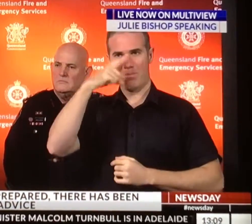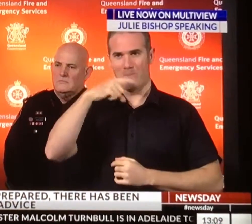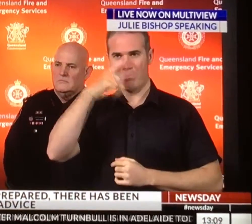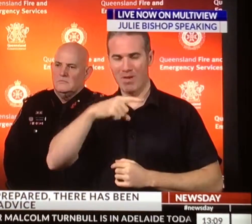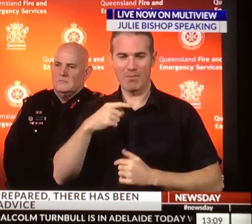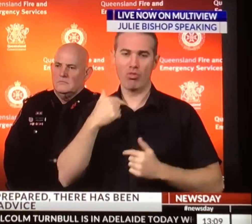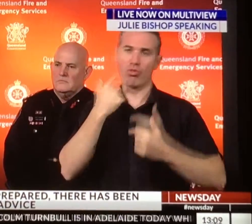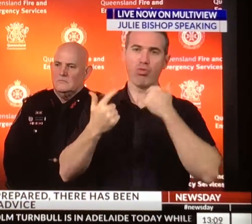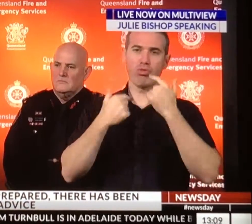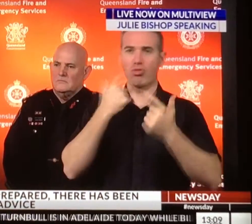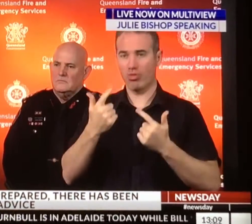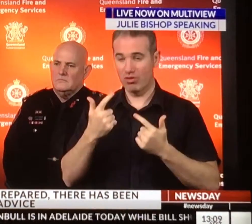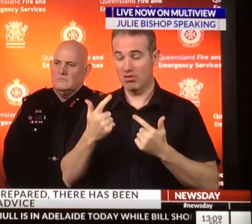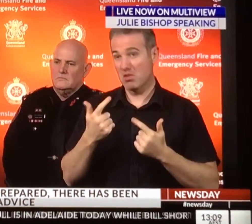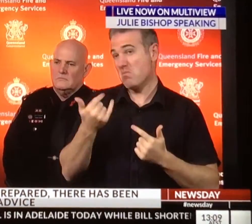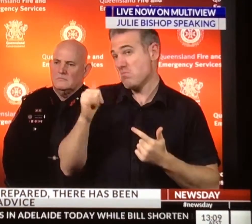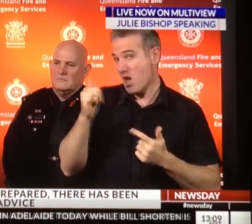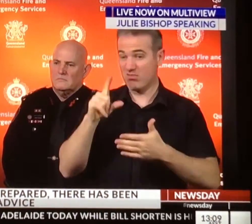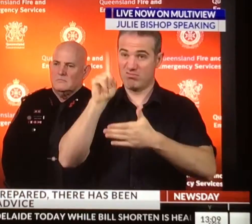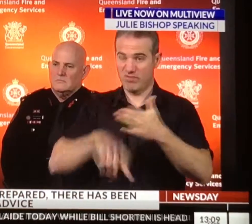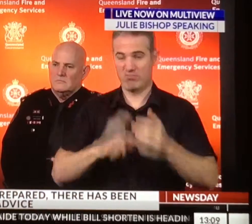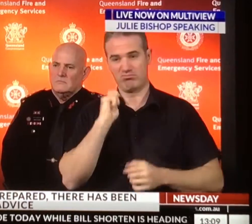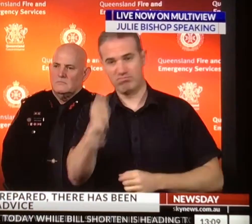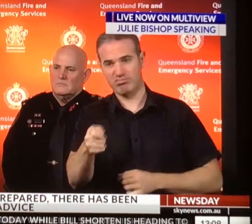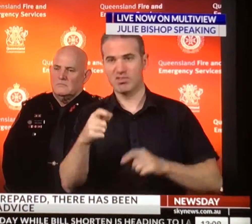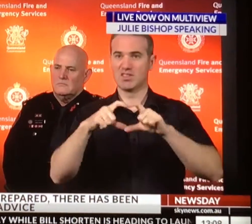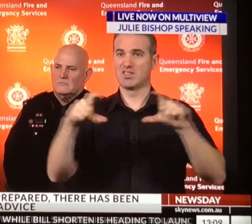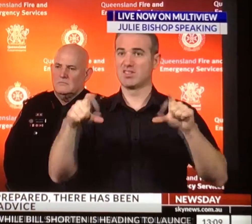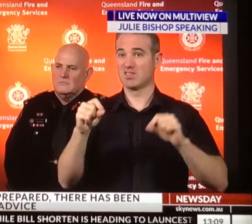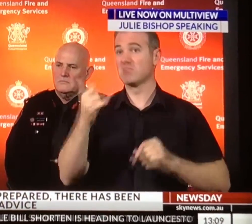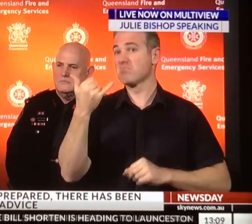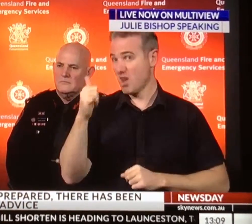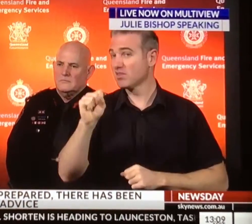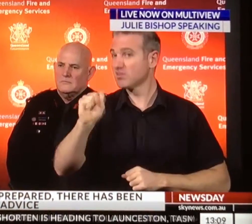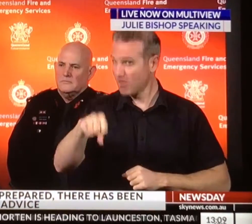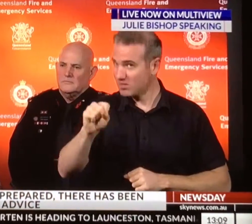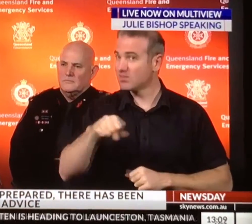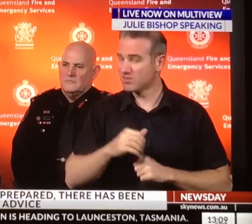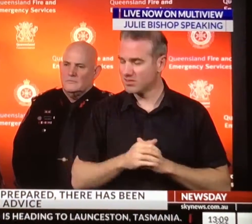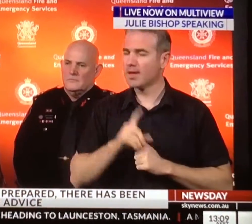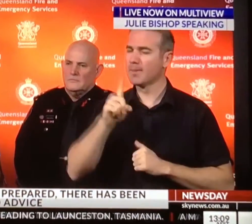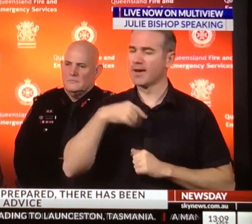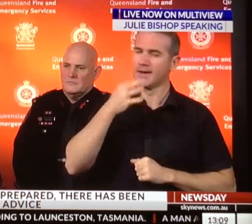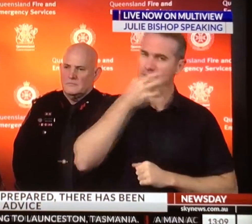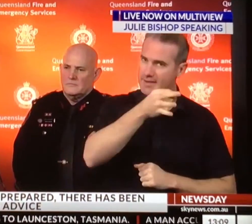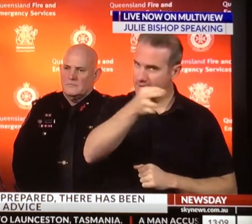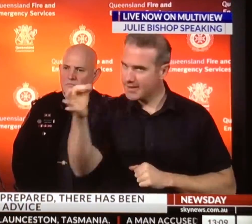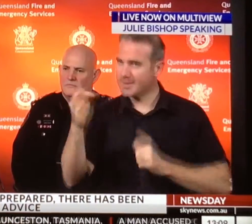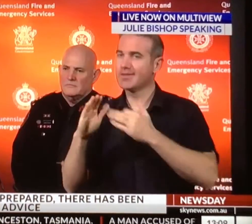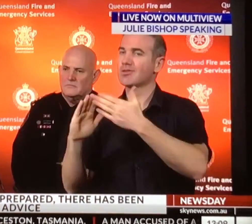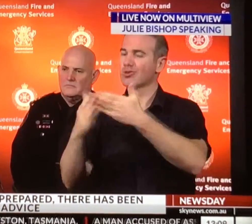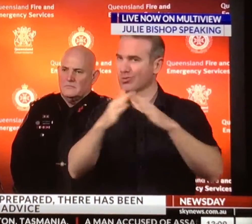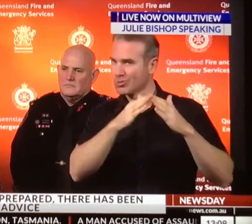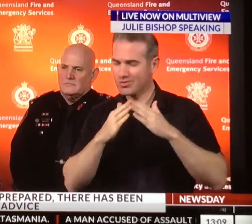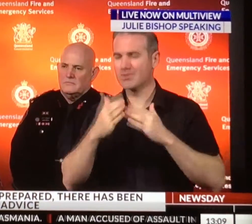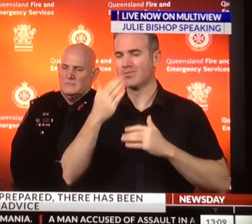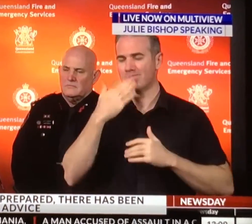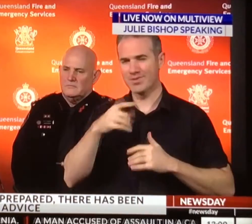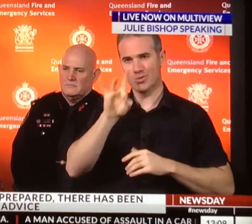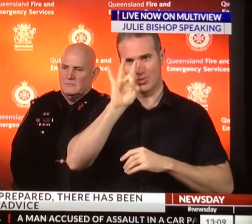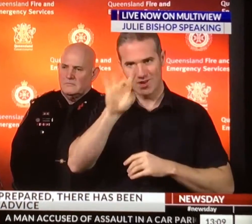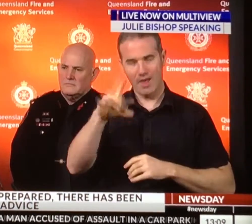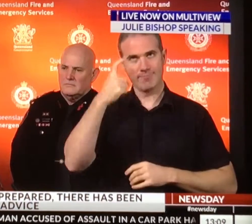So if a ticket isn't answered, then yes, that's what will occur. But what we're asking to do as communities to, educate themselves,